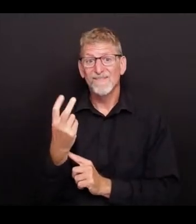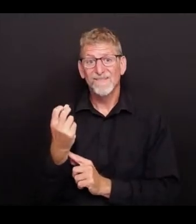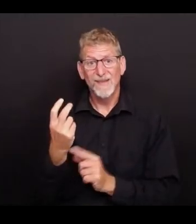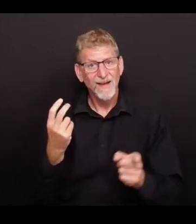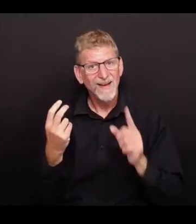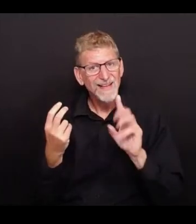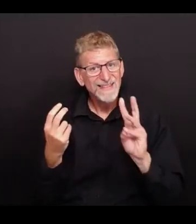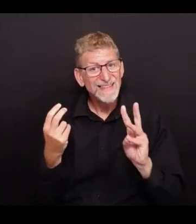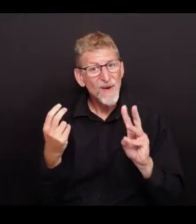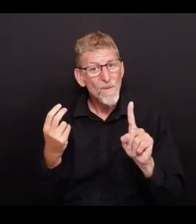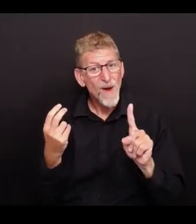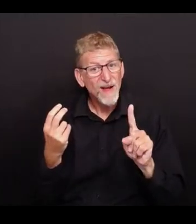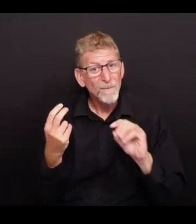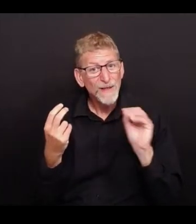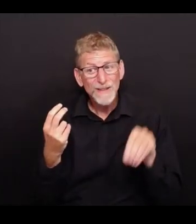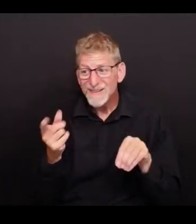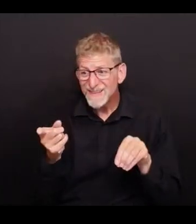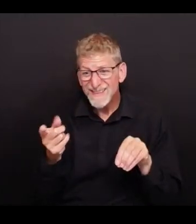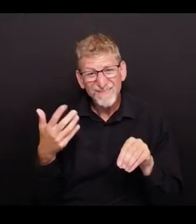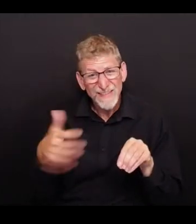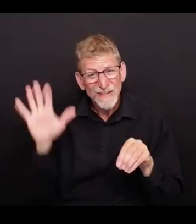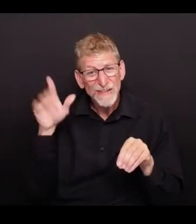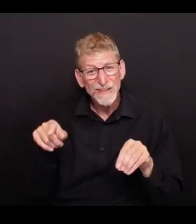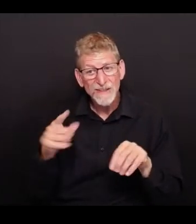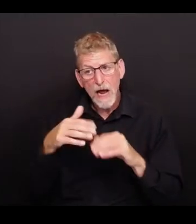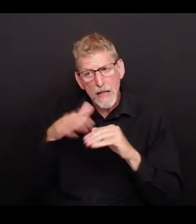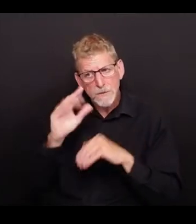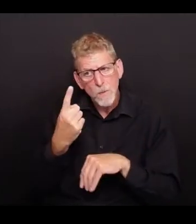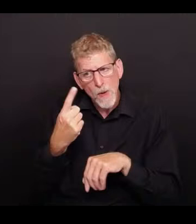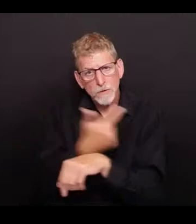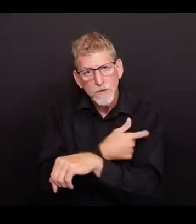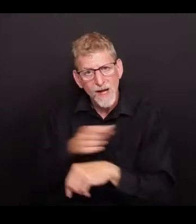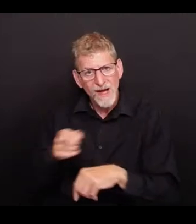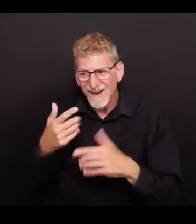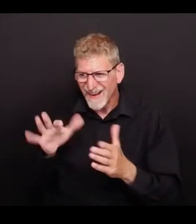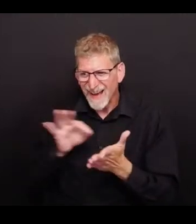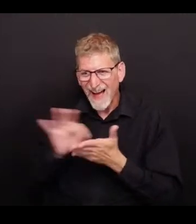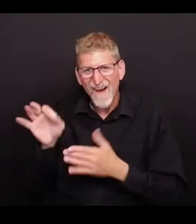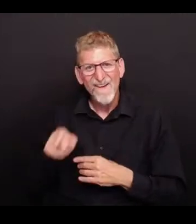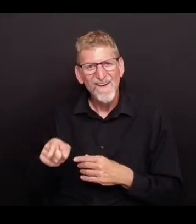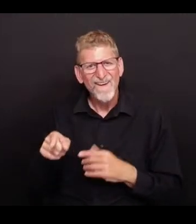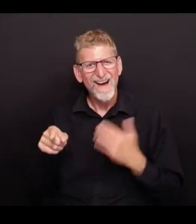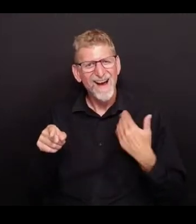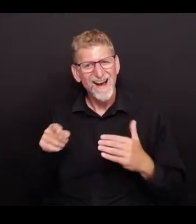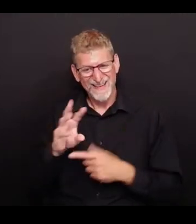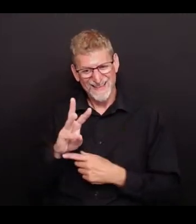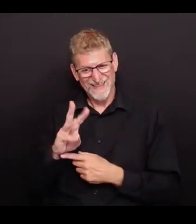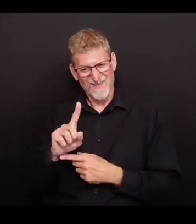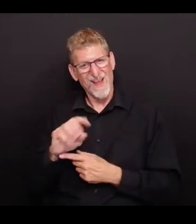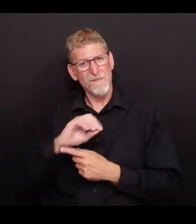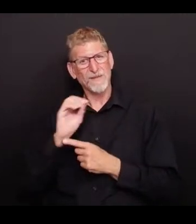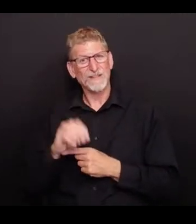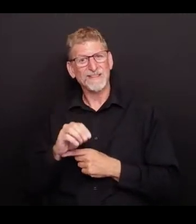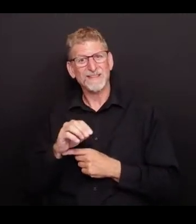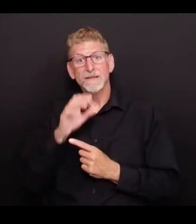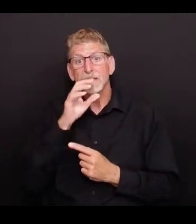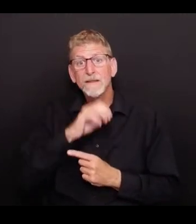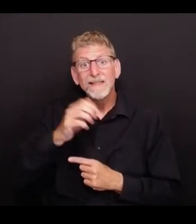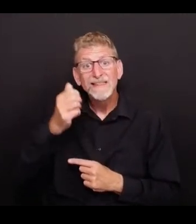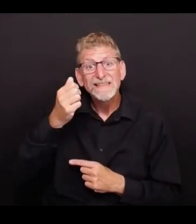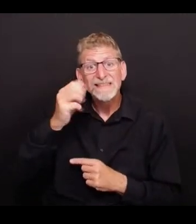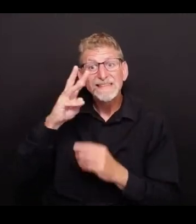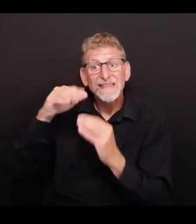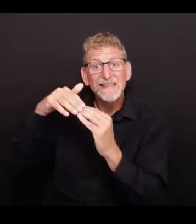older, 61% have received at least one vaccine dose. Of people 16